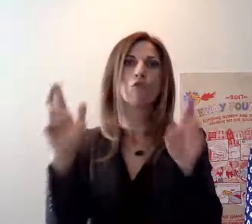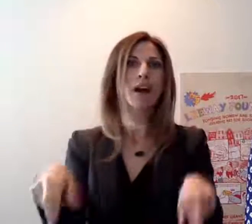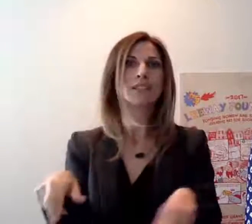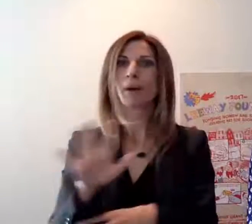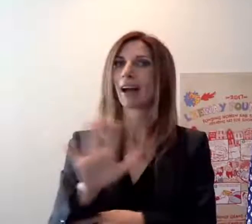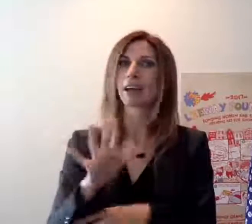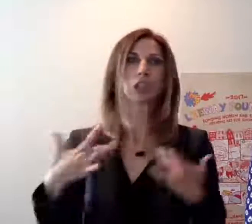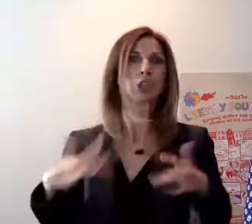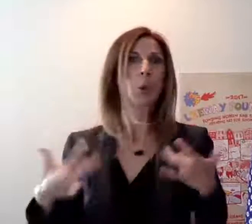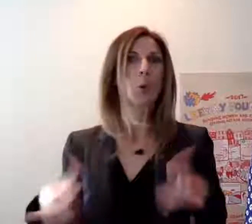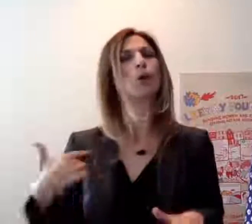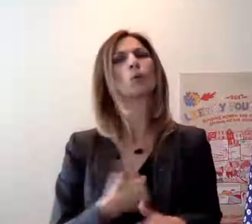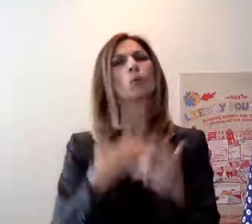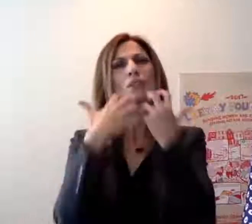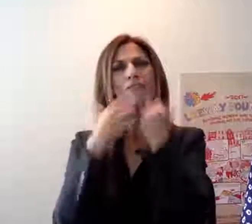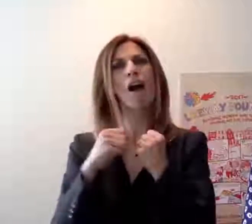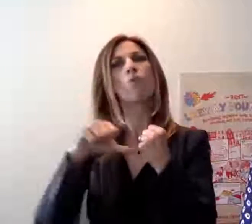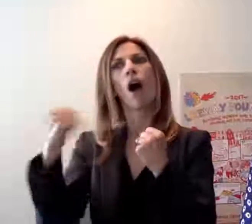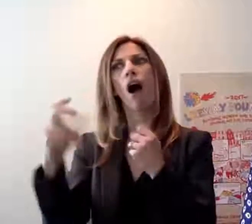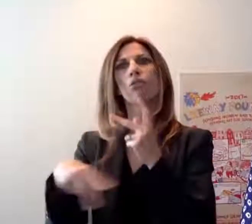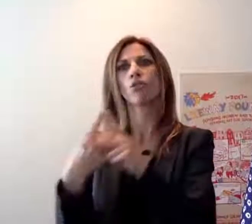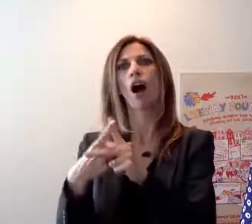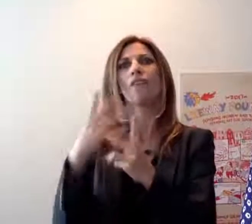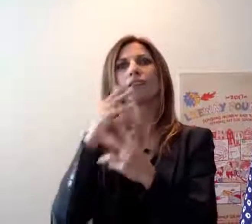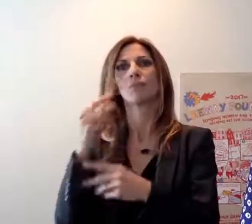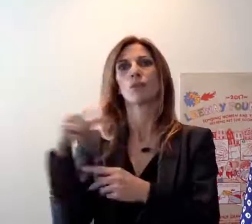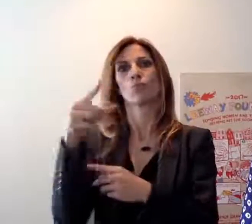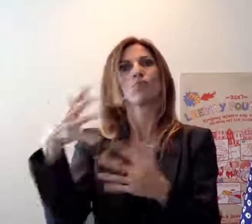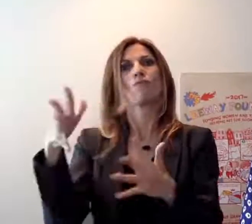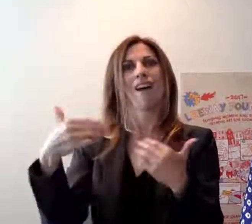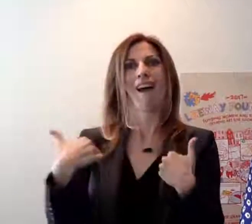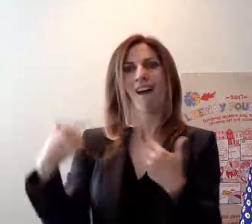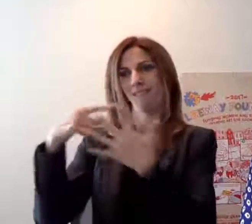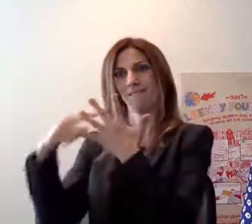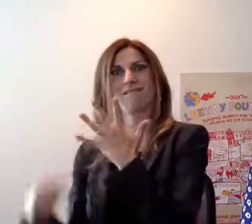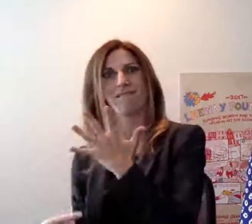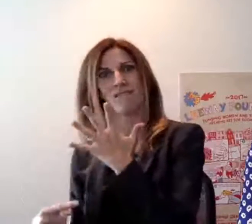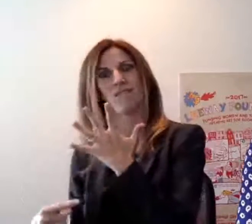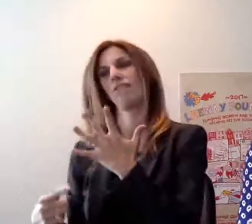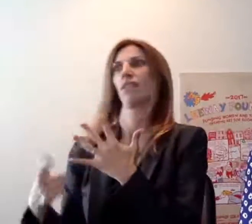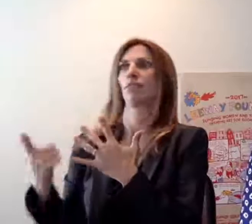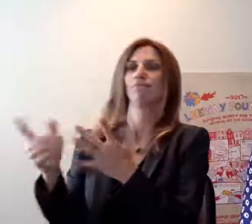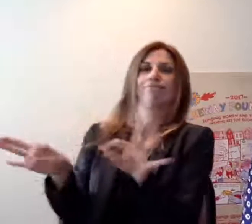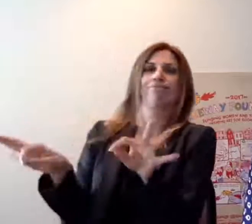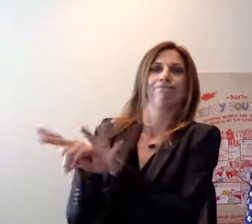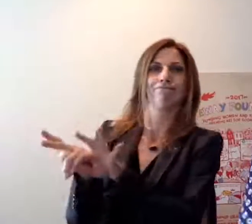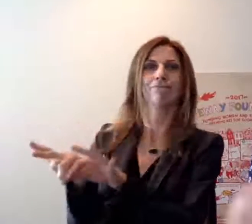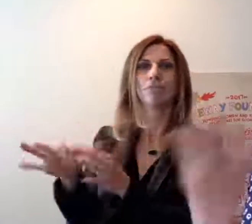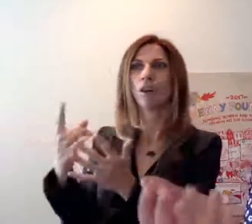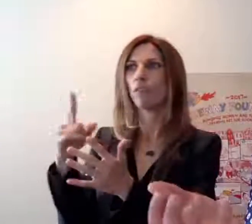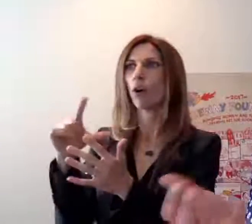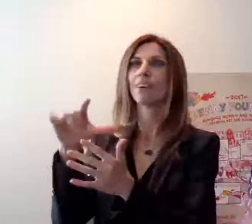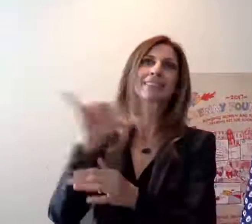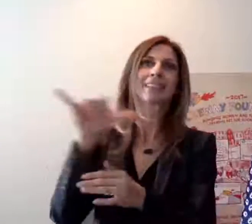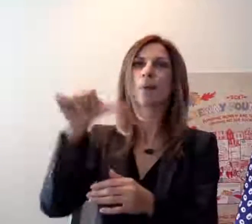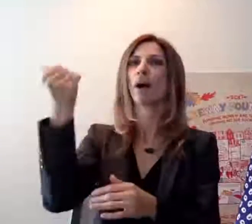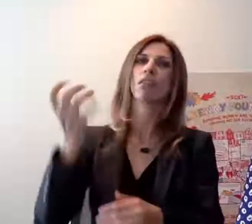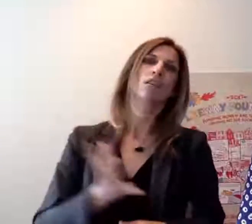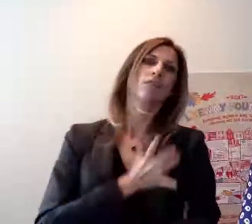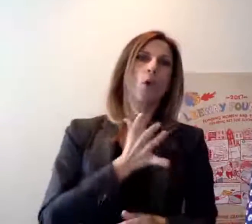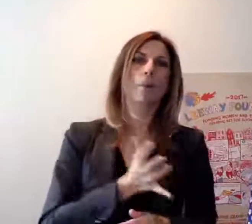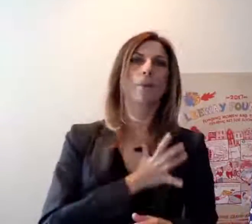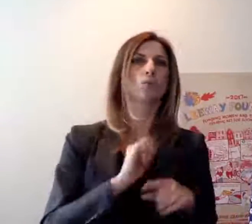we value the other types of experiences that you might have that are just as crucial as a formal performance